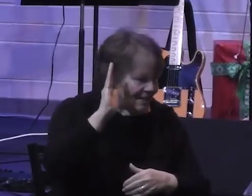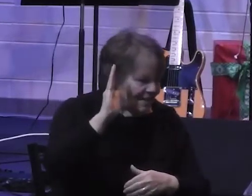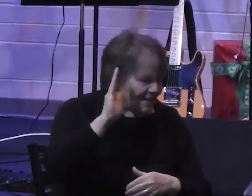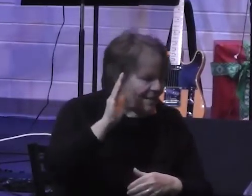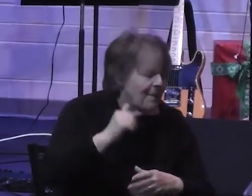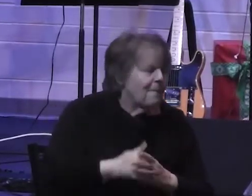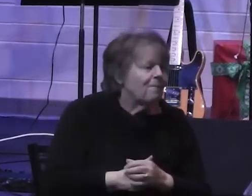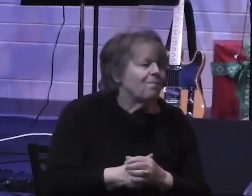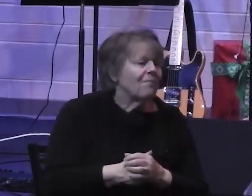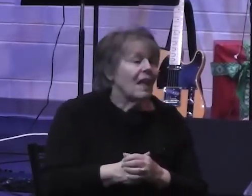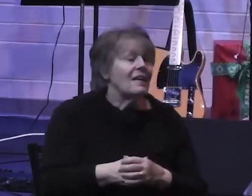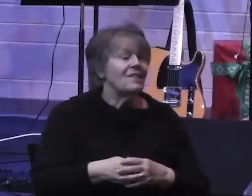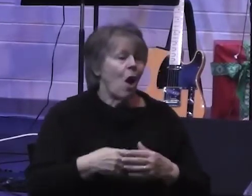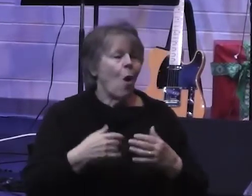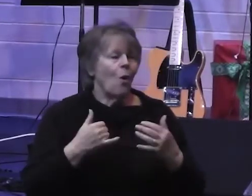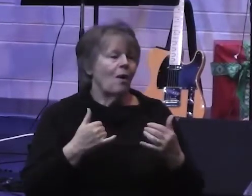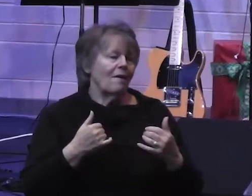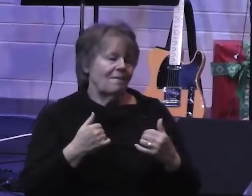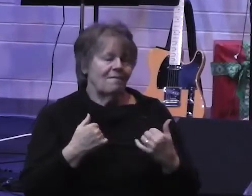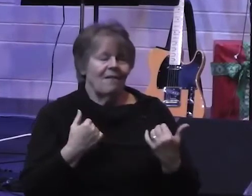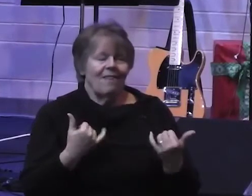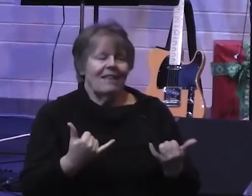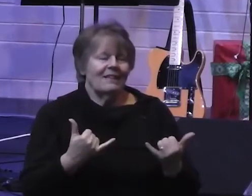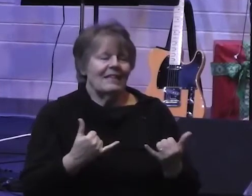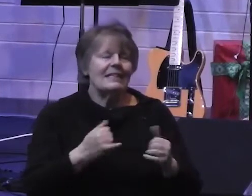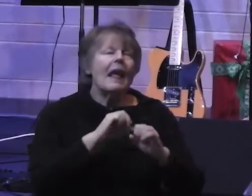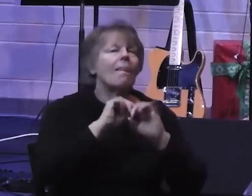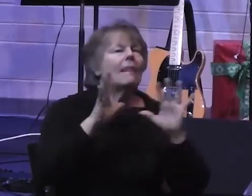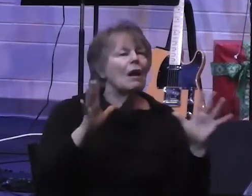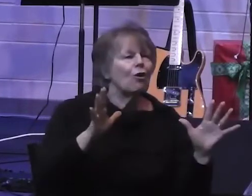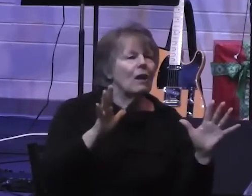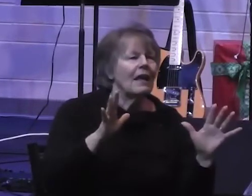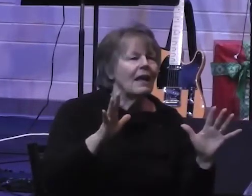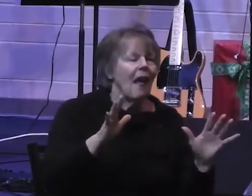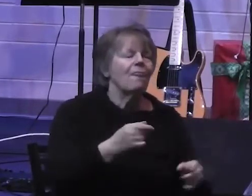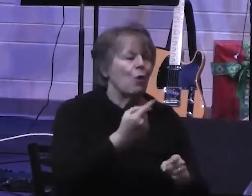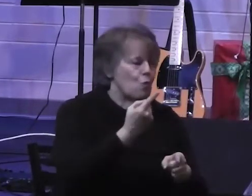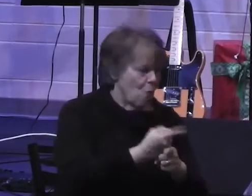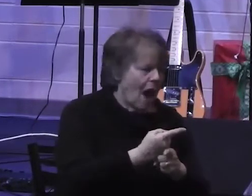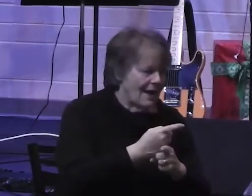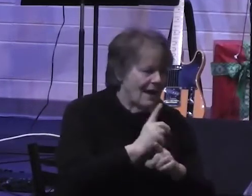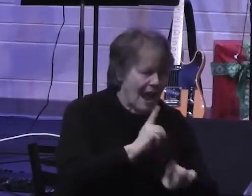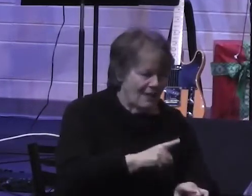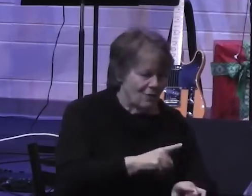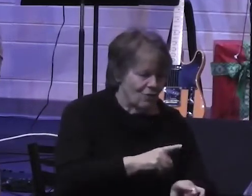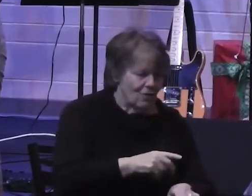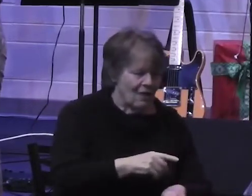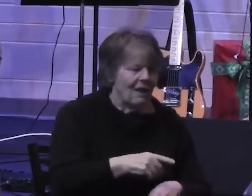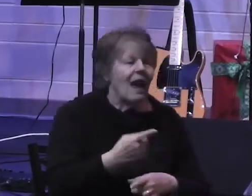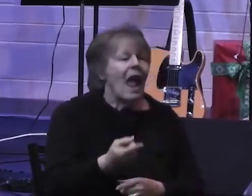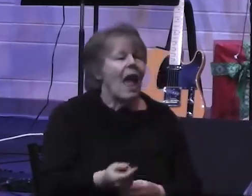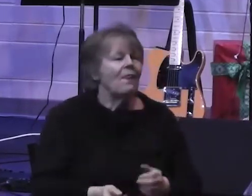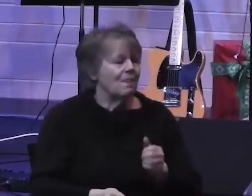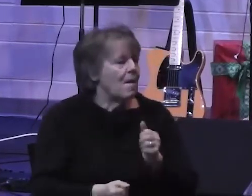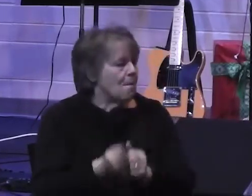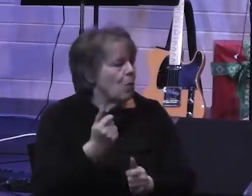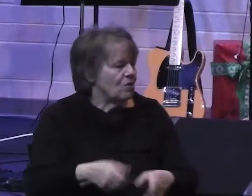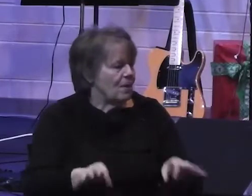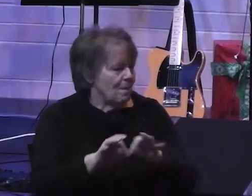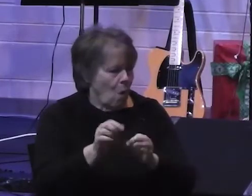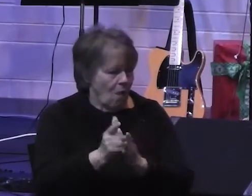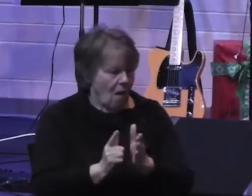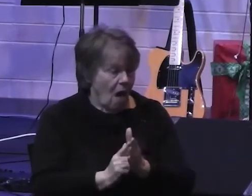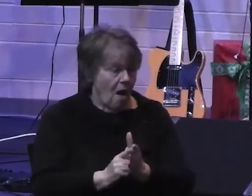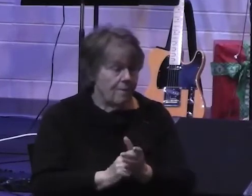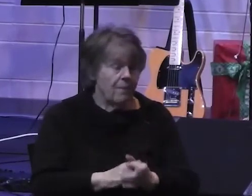said, this is clearly the right one and the only one. This one is more important than all the rest. There were some